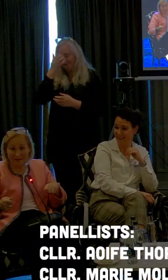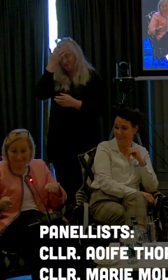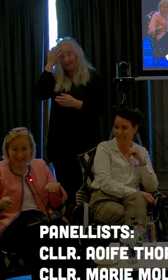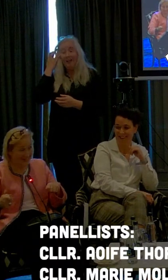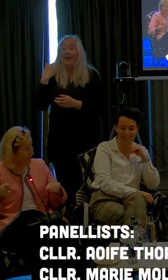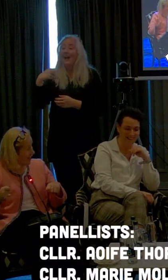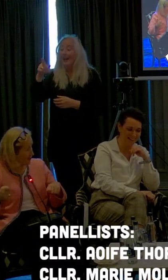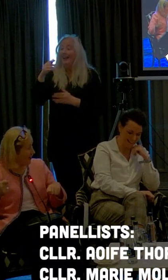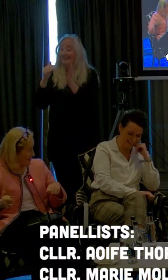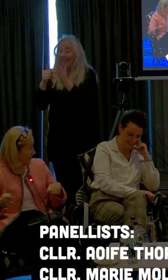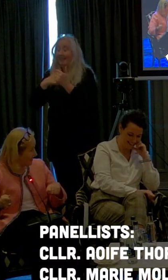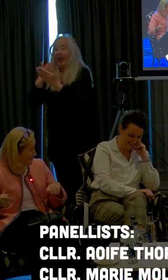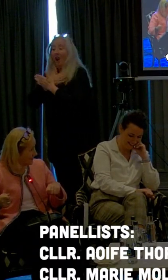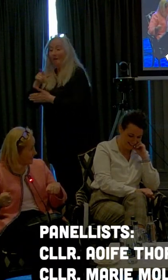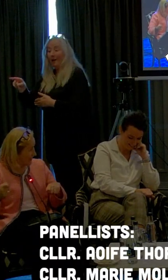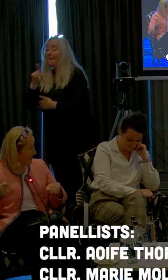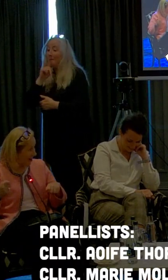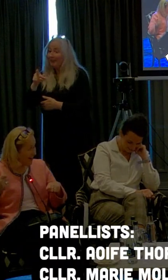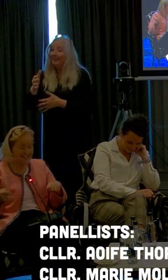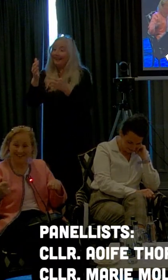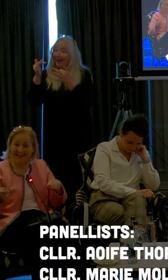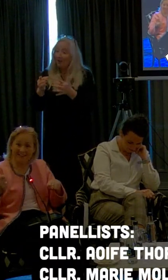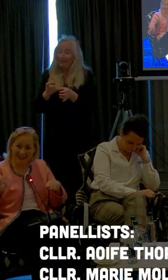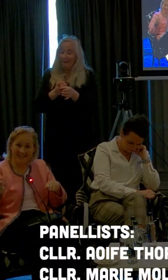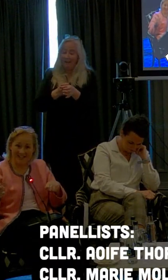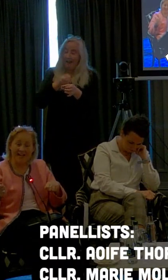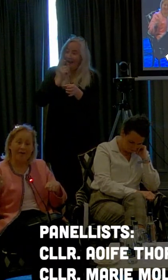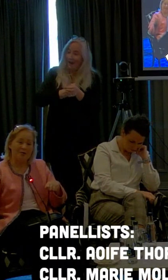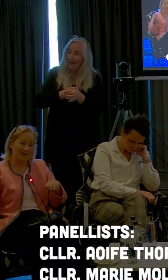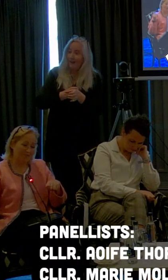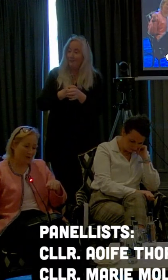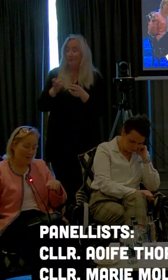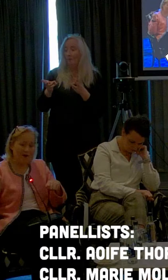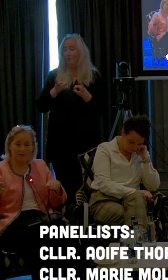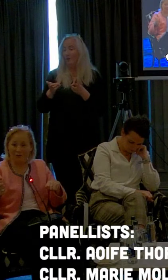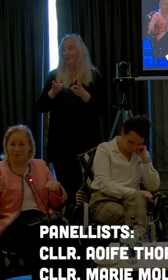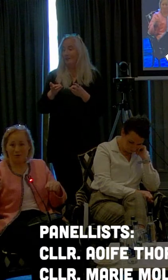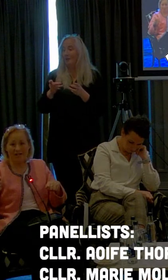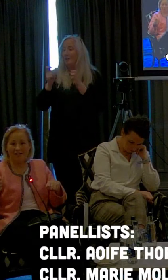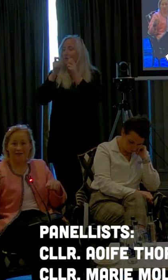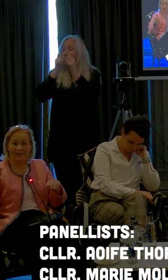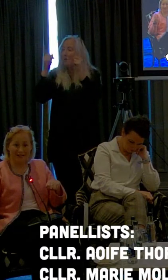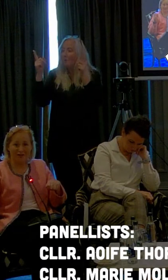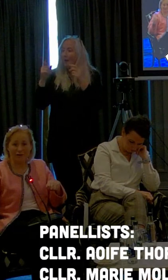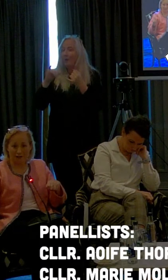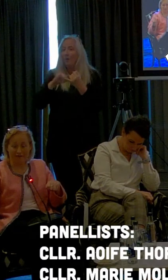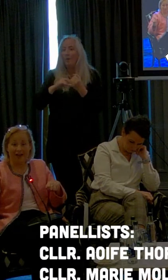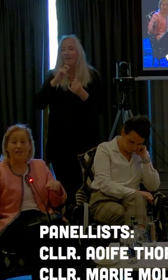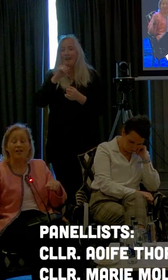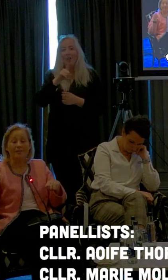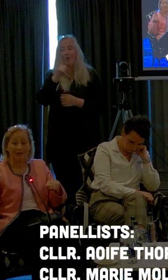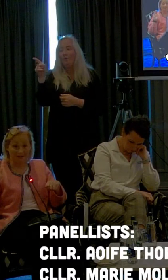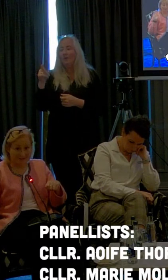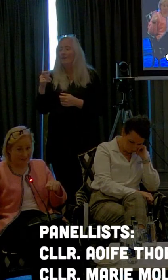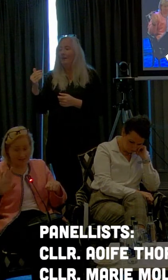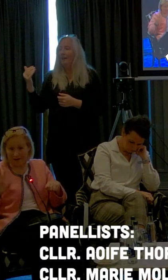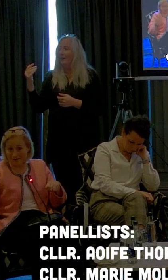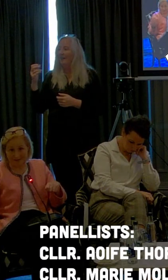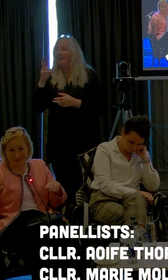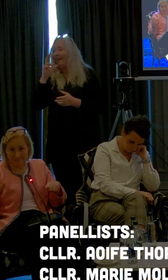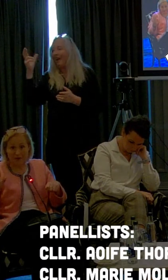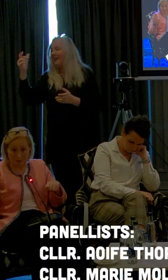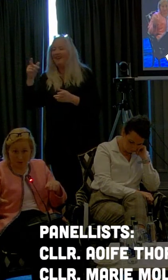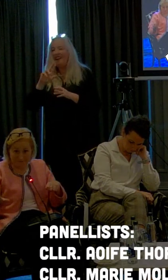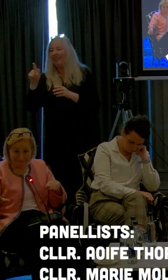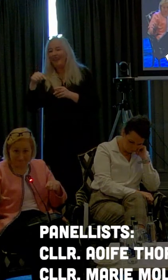work. That's basically it. Honest to God, that's it. But beware of those who'll tell you they'll get it done in a flash, because that's